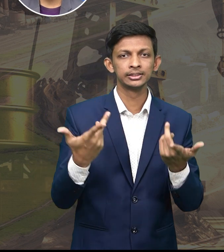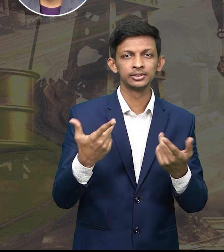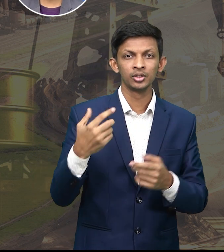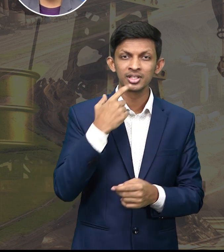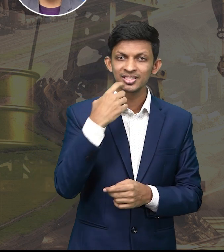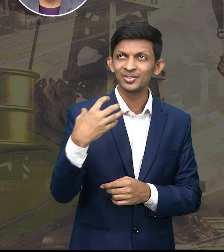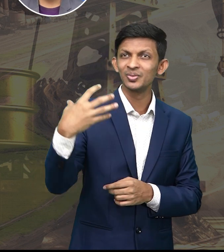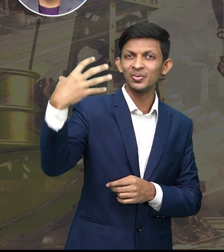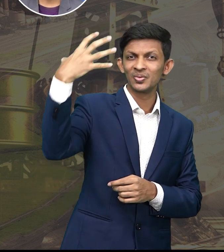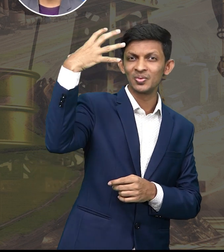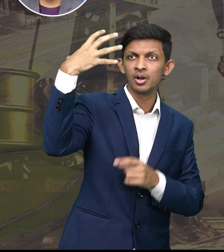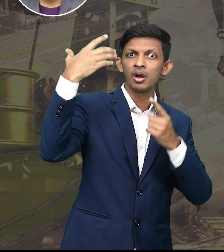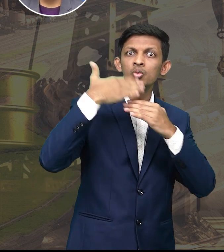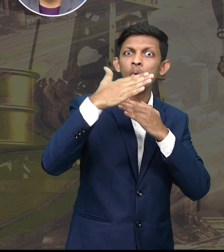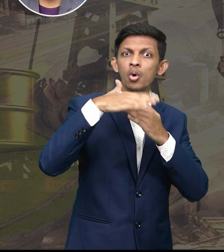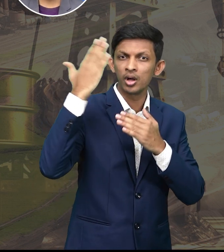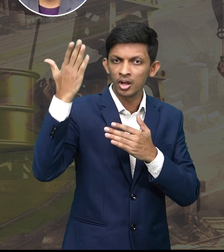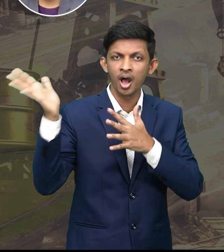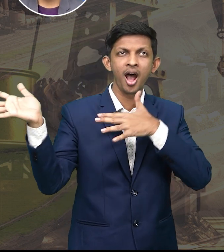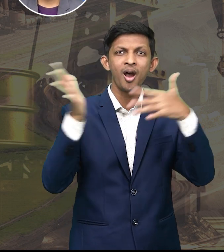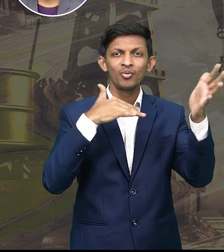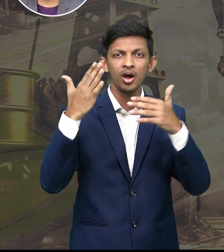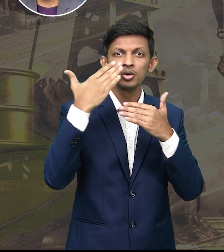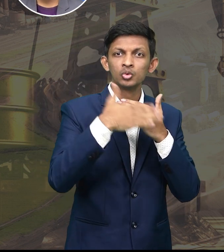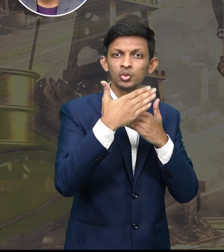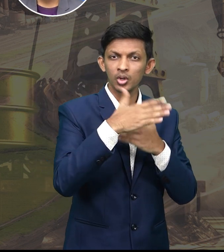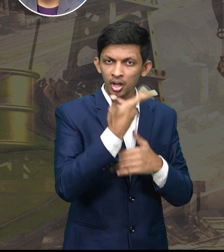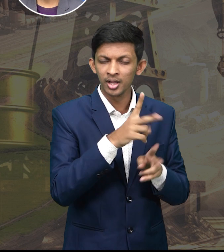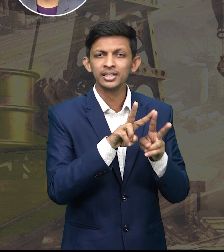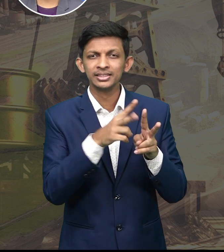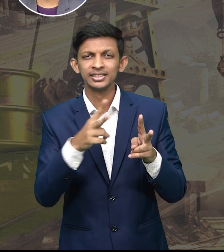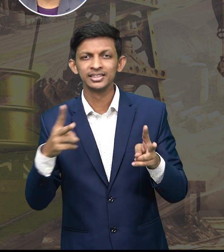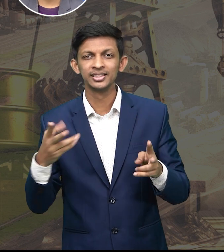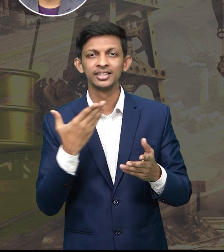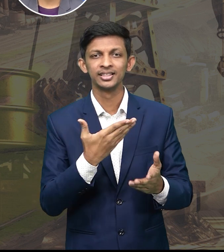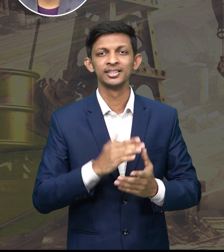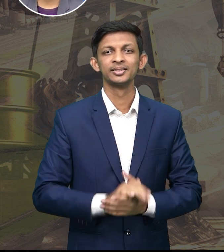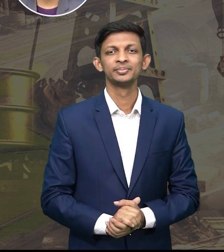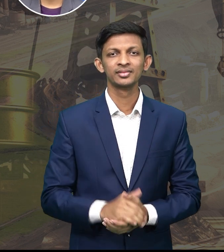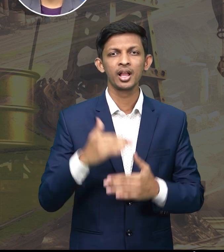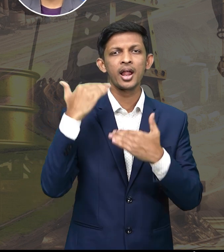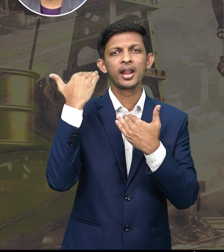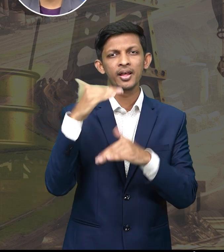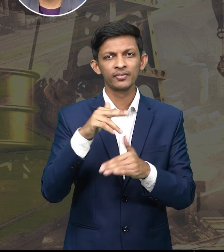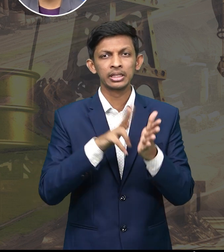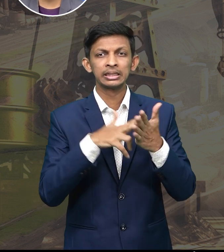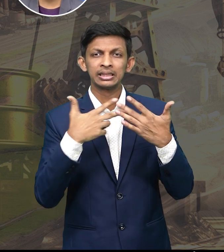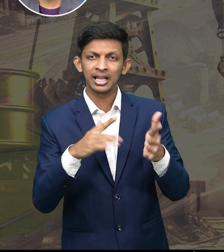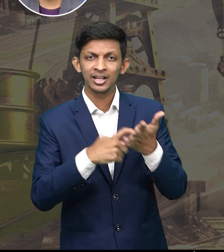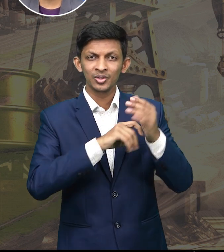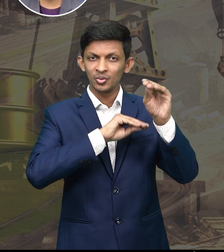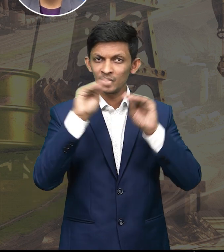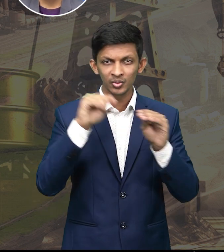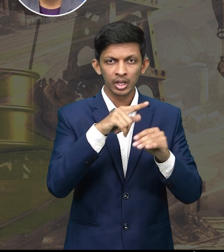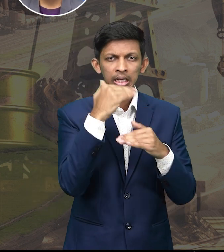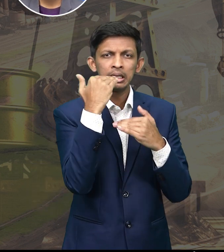continuous. Example, sunlight, air, etc. The exhaustible